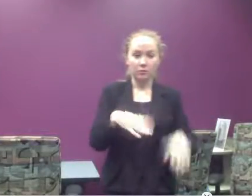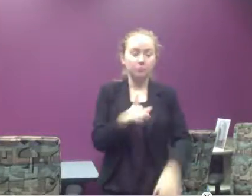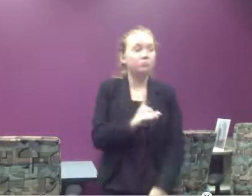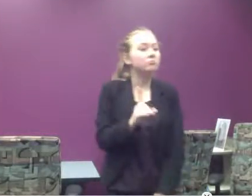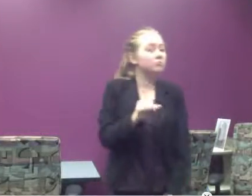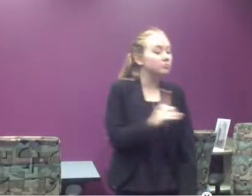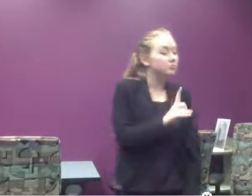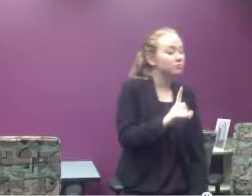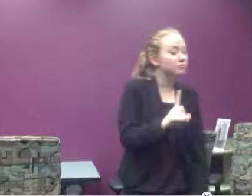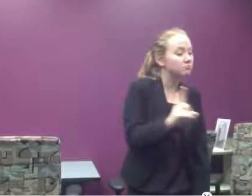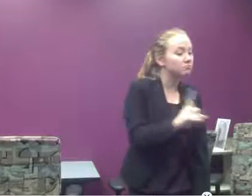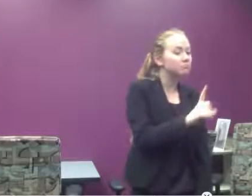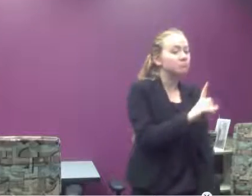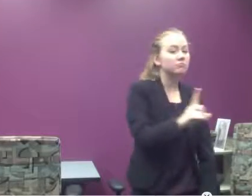She'd go walking.